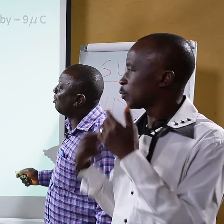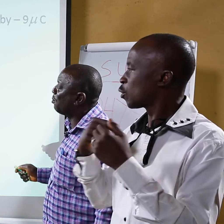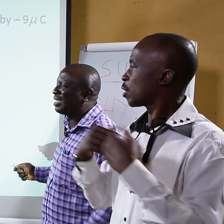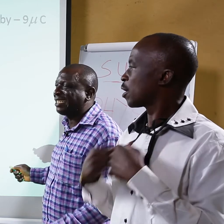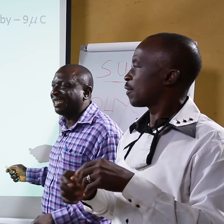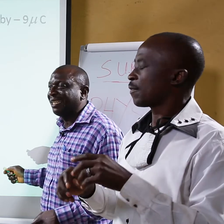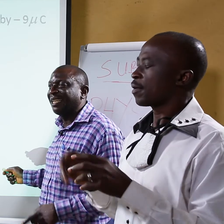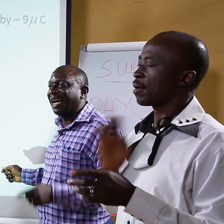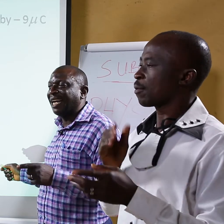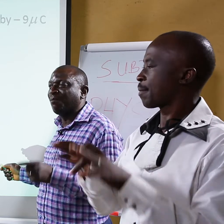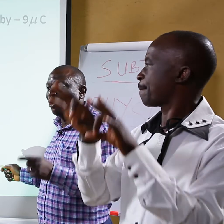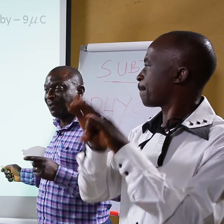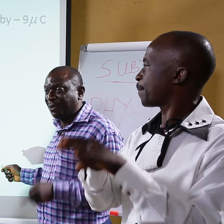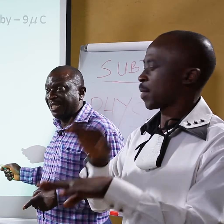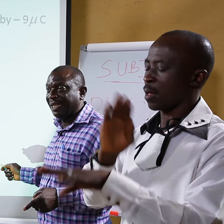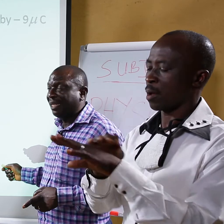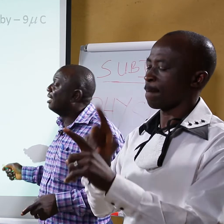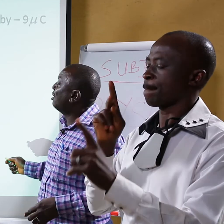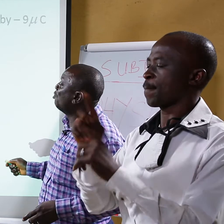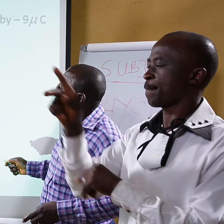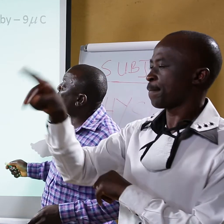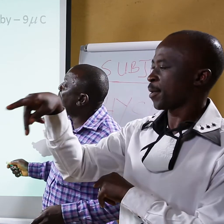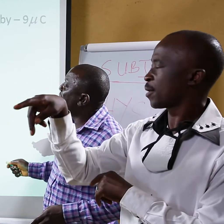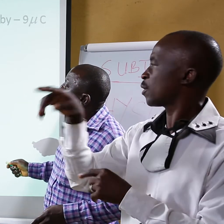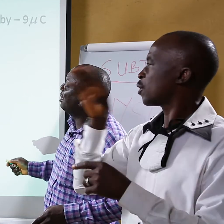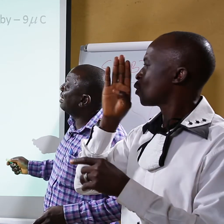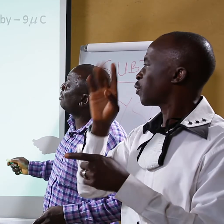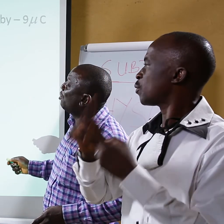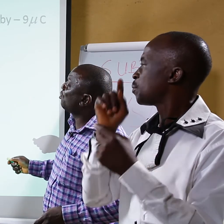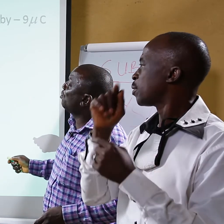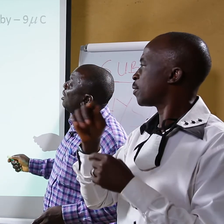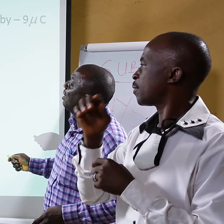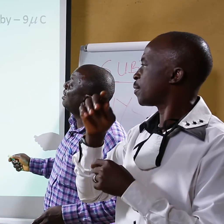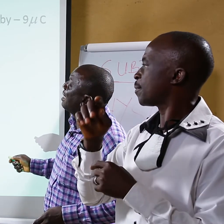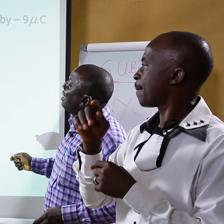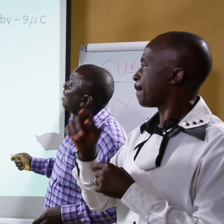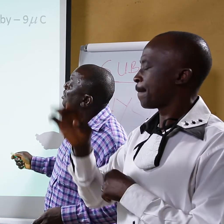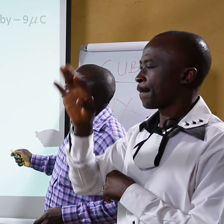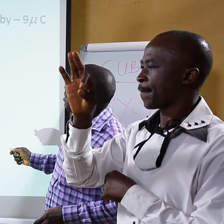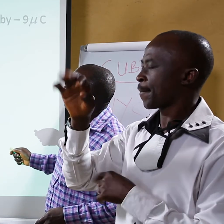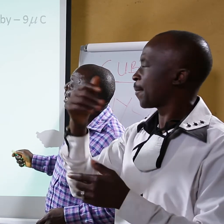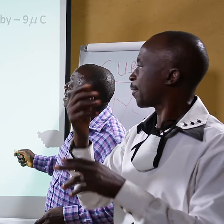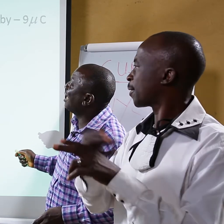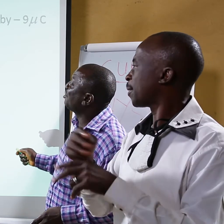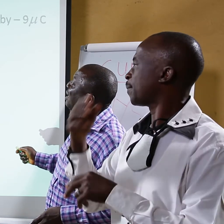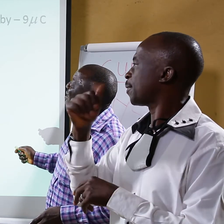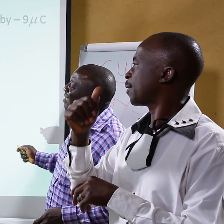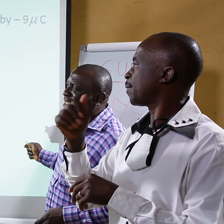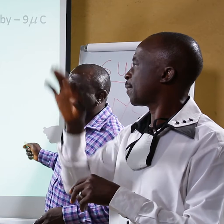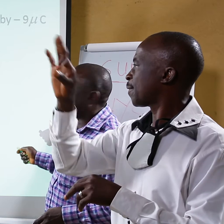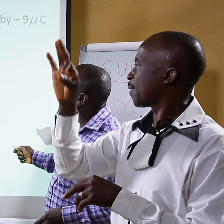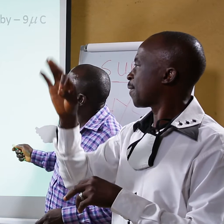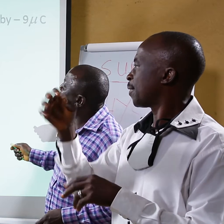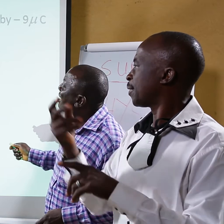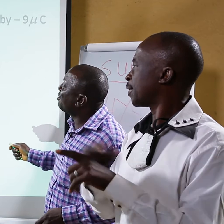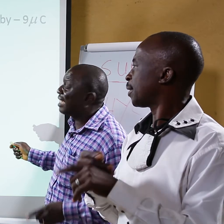have our potential at point P to be Vp is equals to 9 times 10 to power 9 times. This